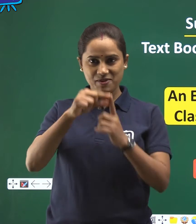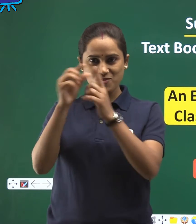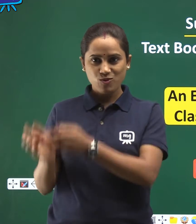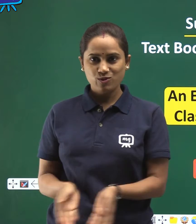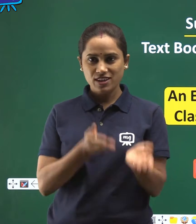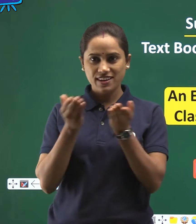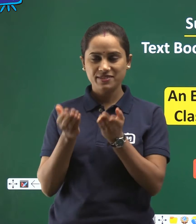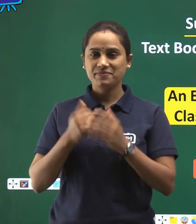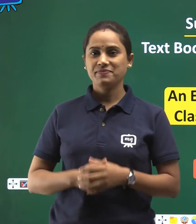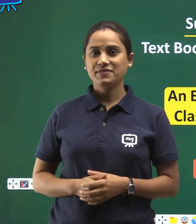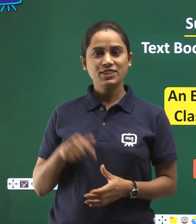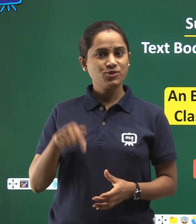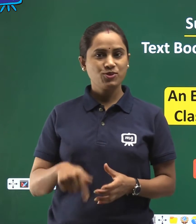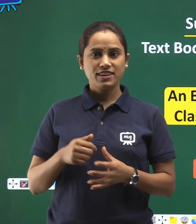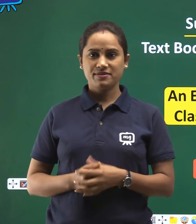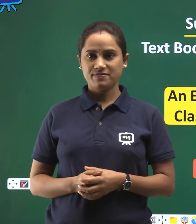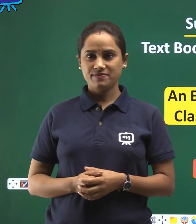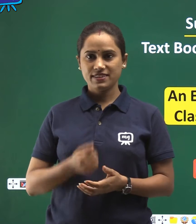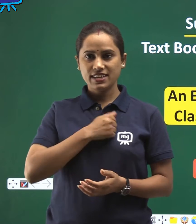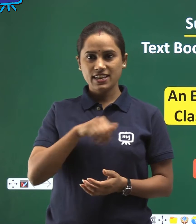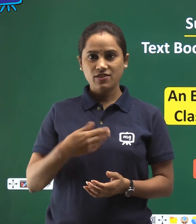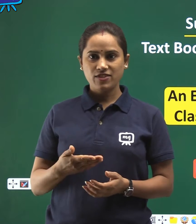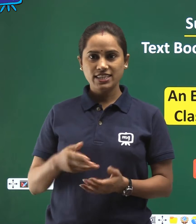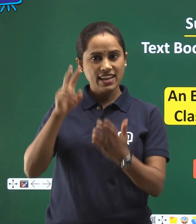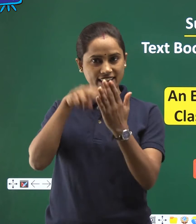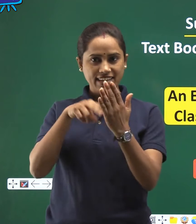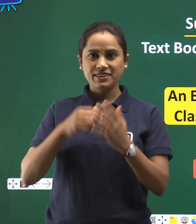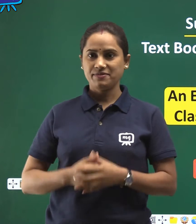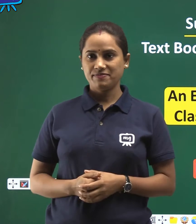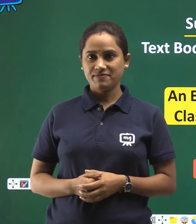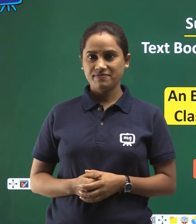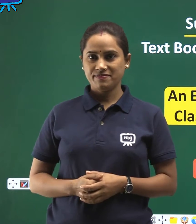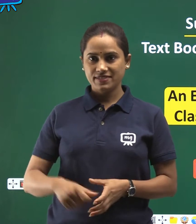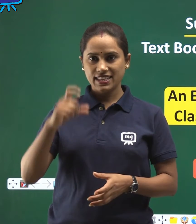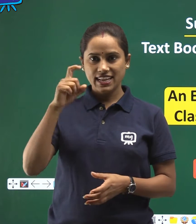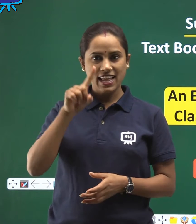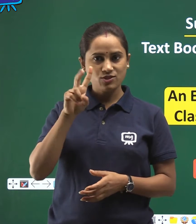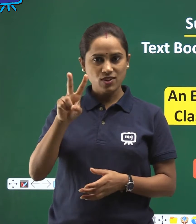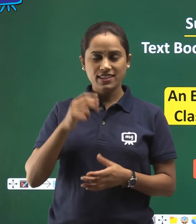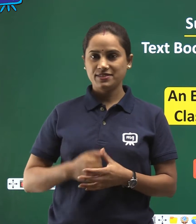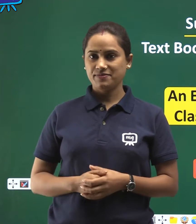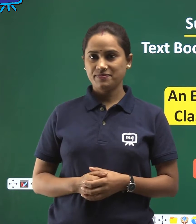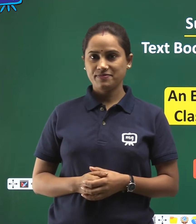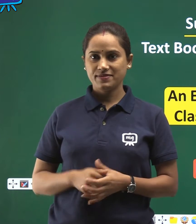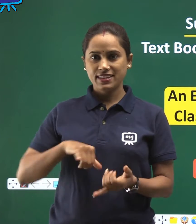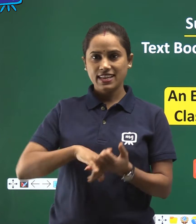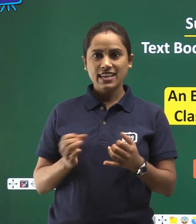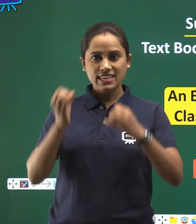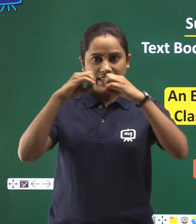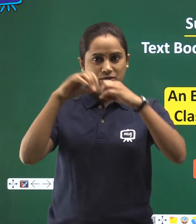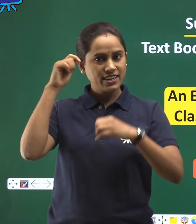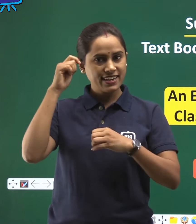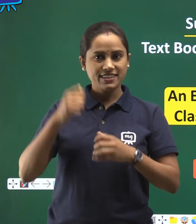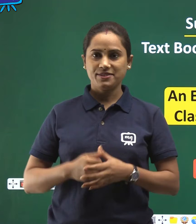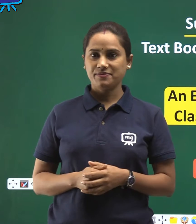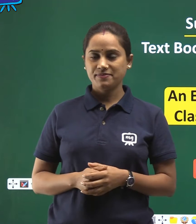Bareva. Today, we shall read Class 12th, Subject